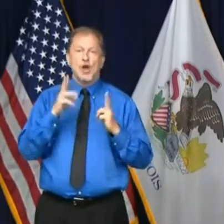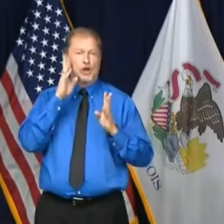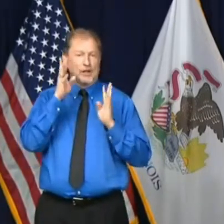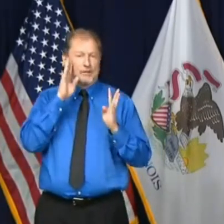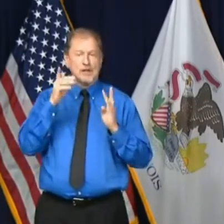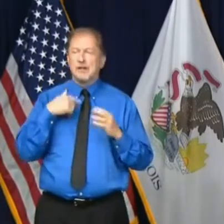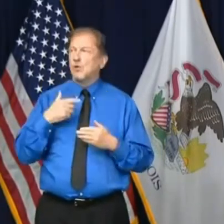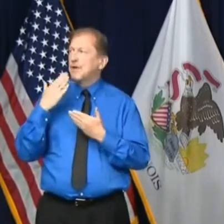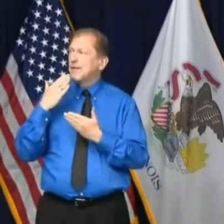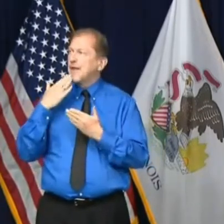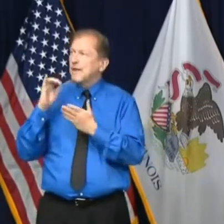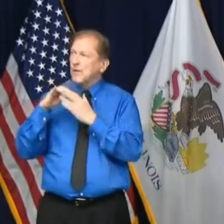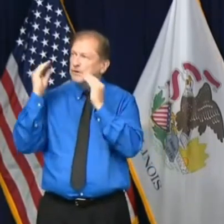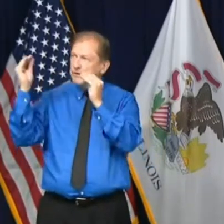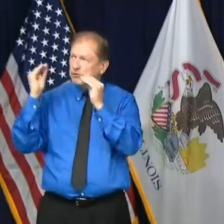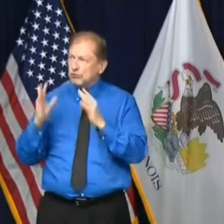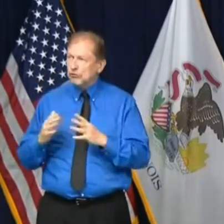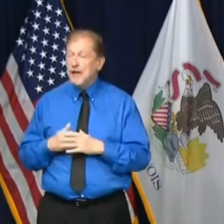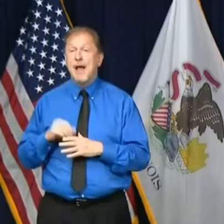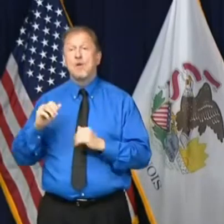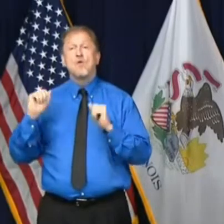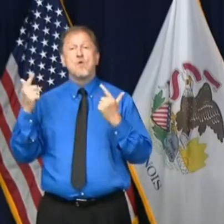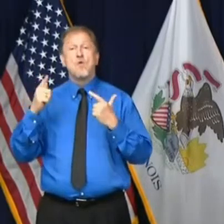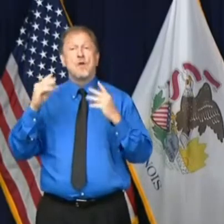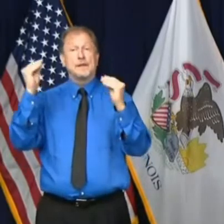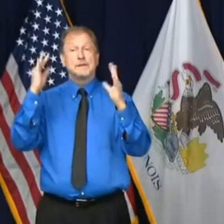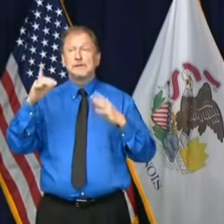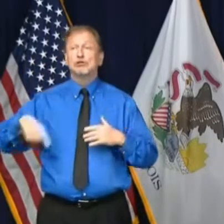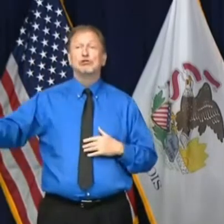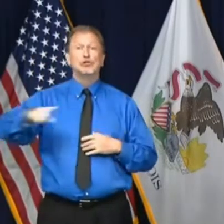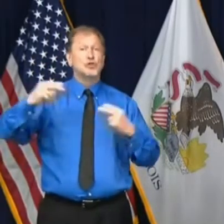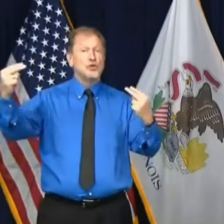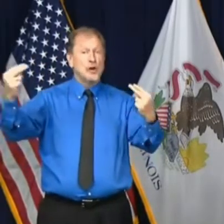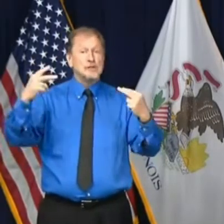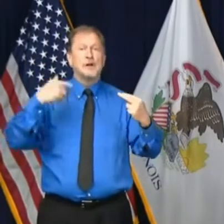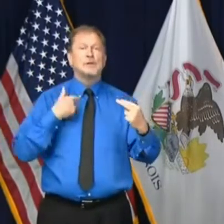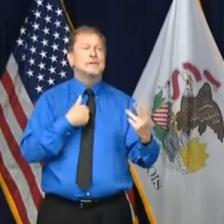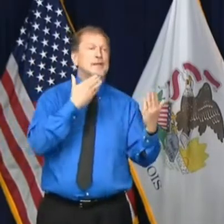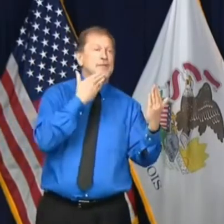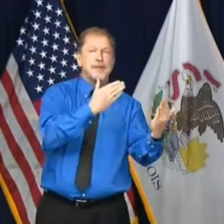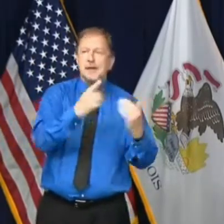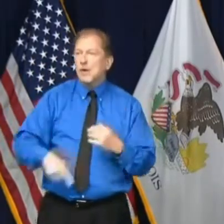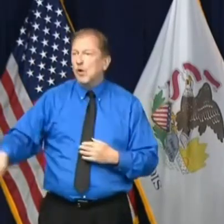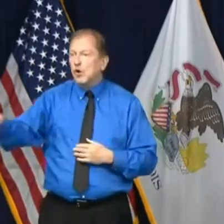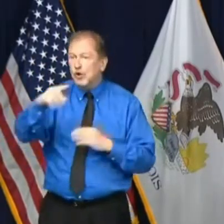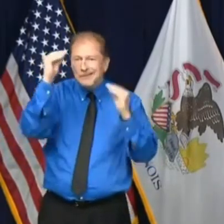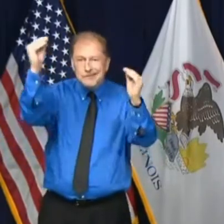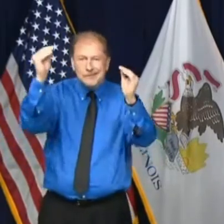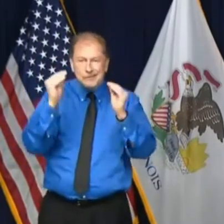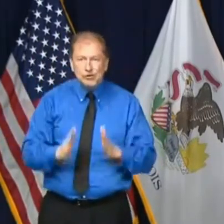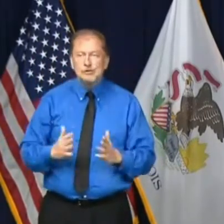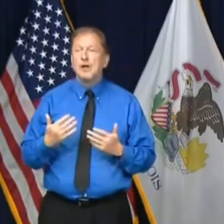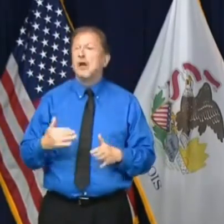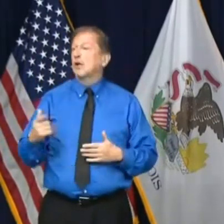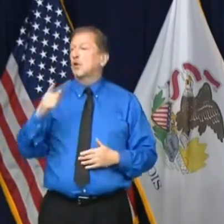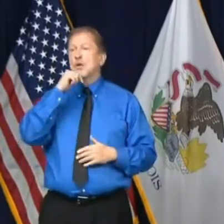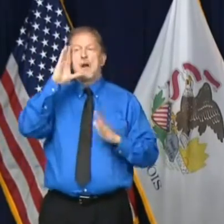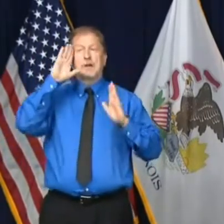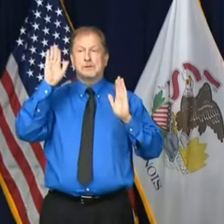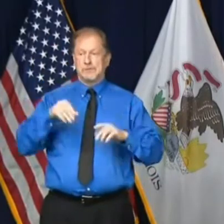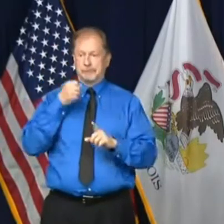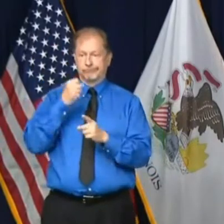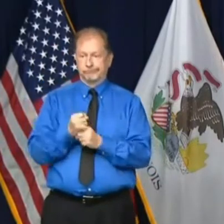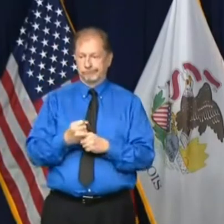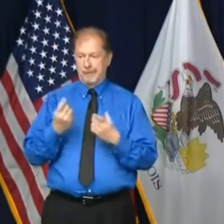so grateful to them. To all the educators watching, thank you for stepping into a role that you may never have expected that you would